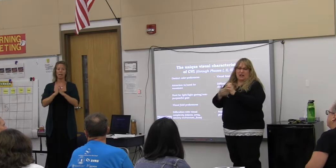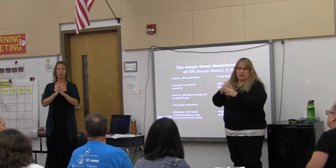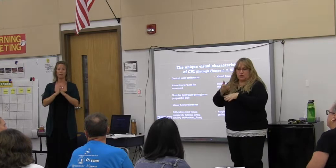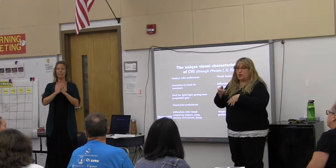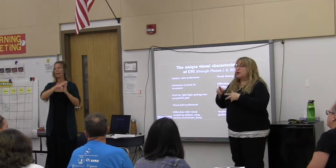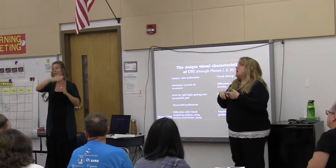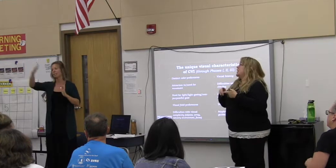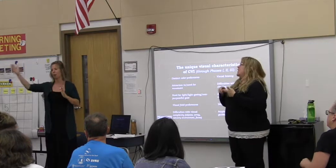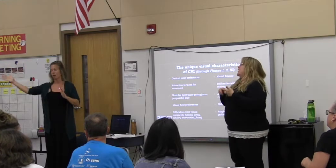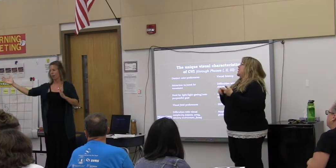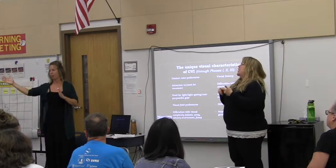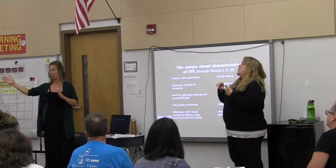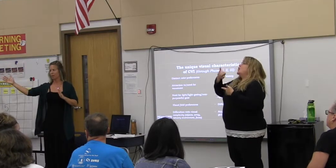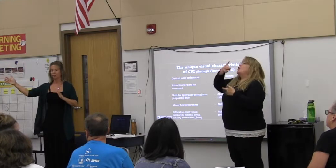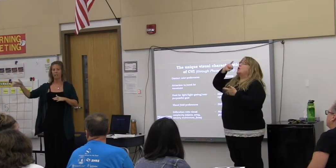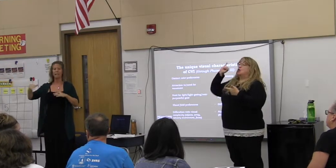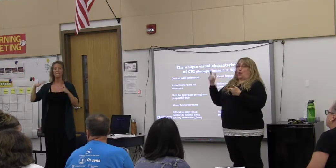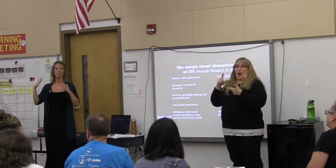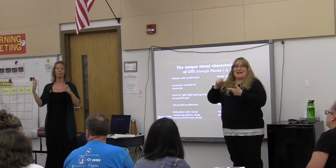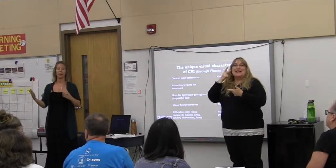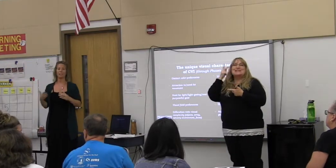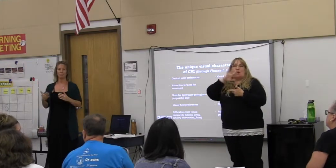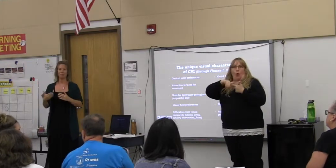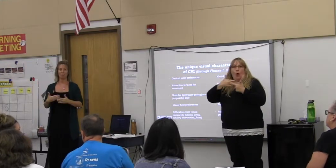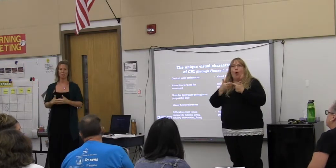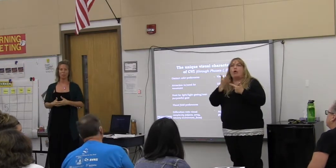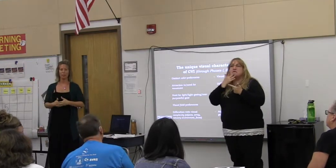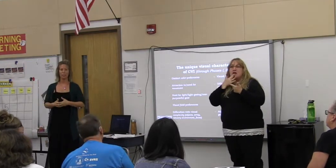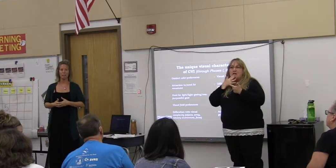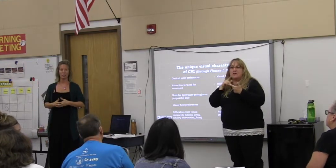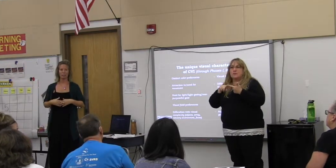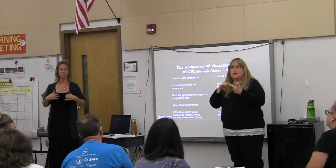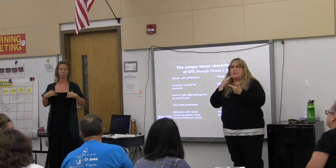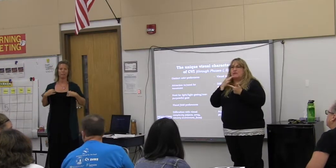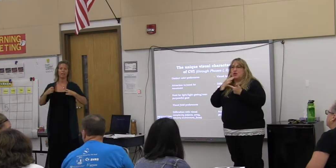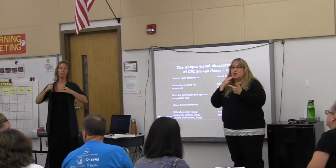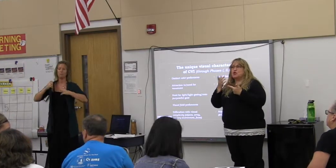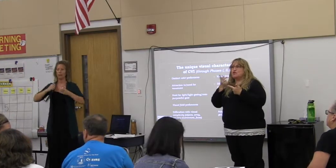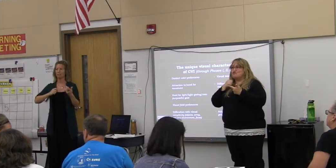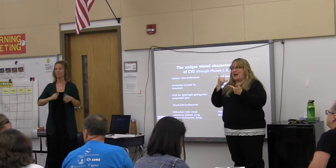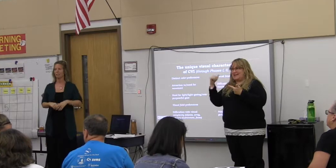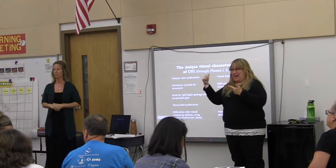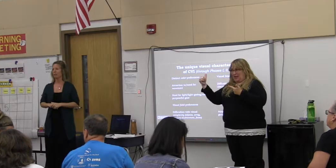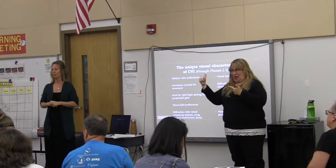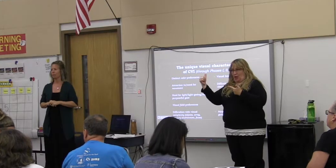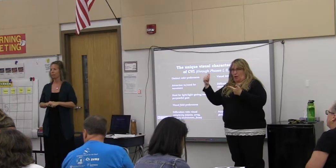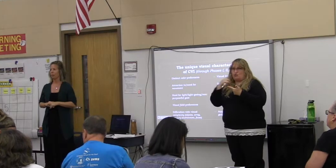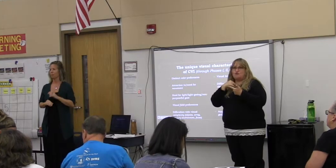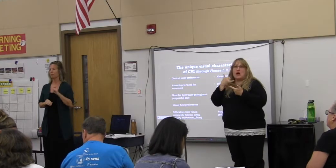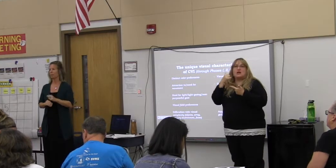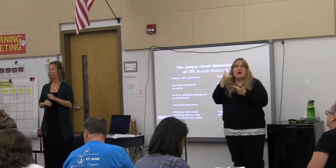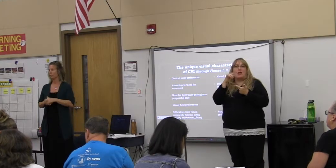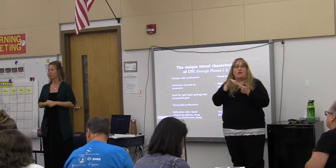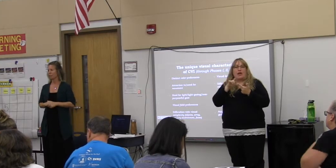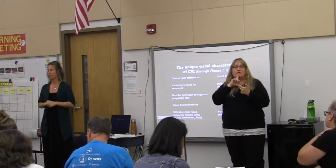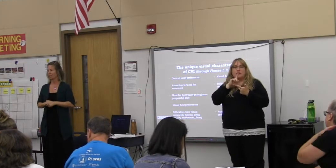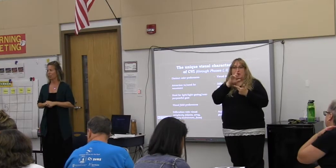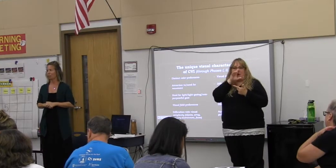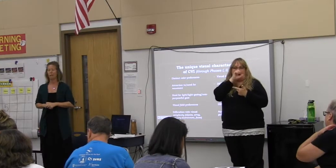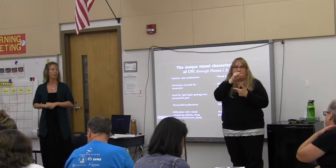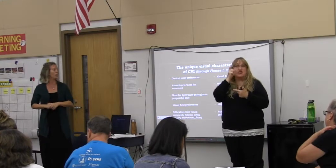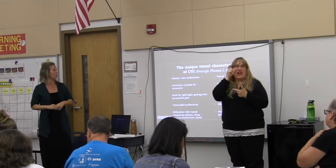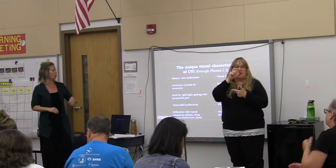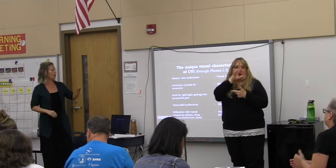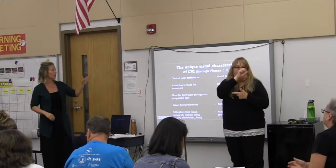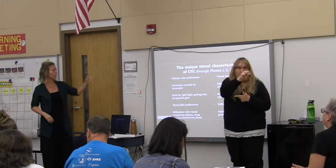Johan, however, he can see all the other colors. He just really has a preference for red and yellow. And red is something that really grabs Jaden's attention